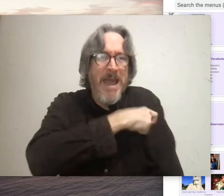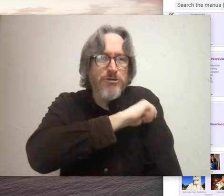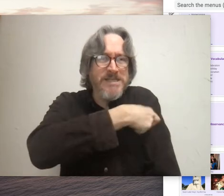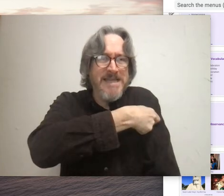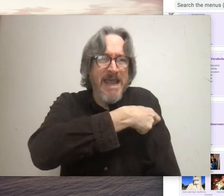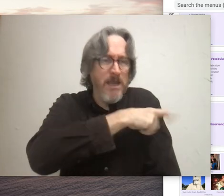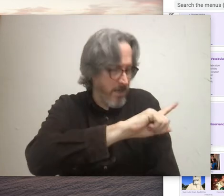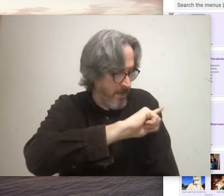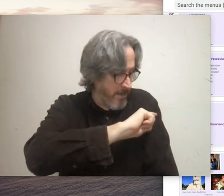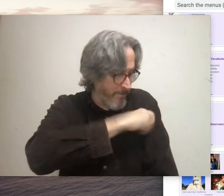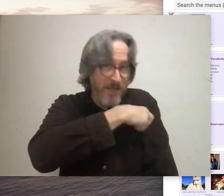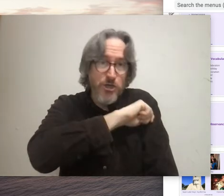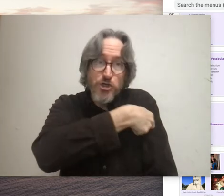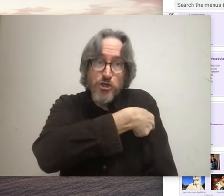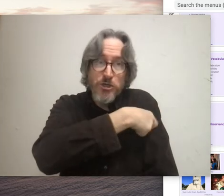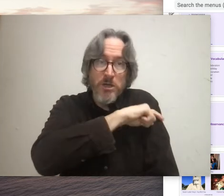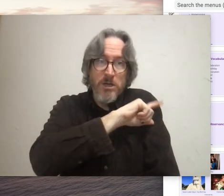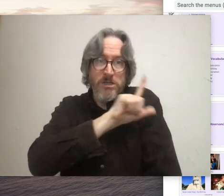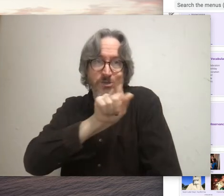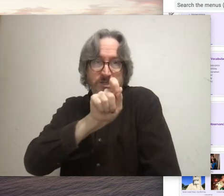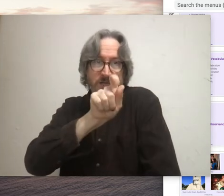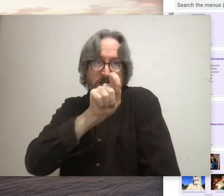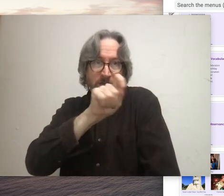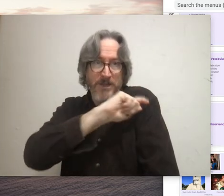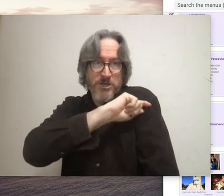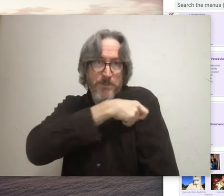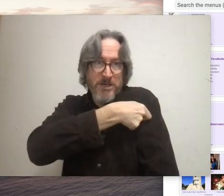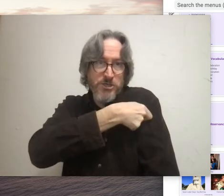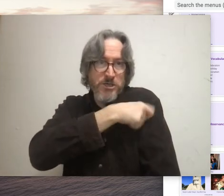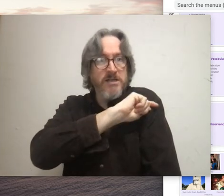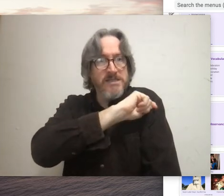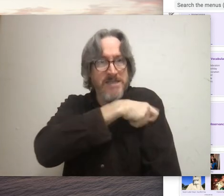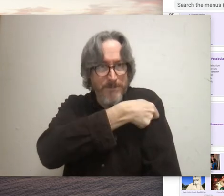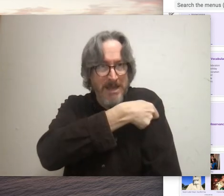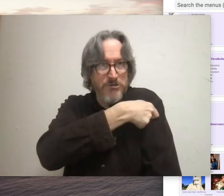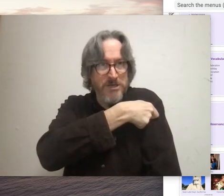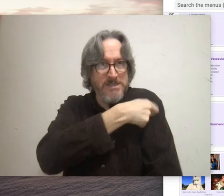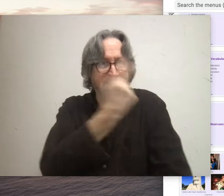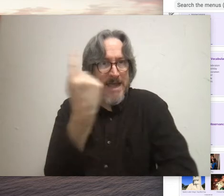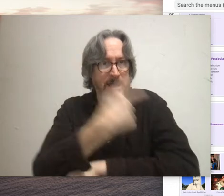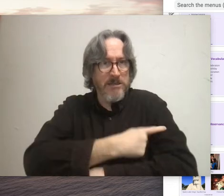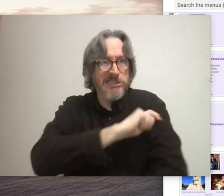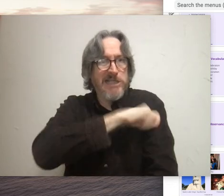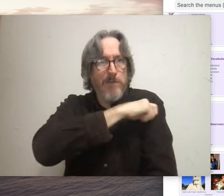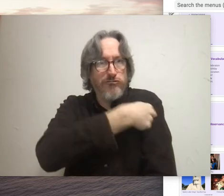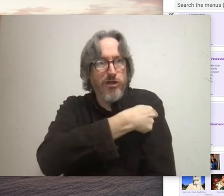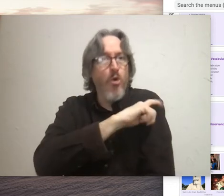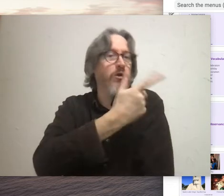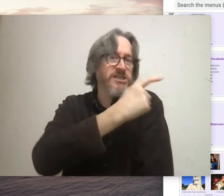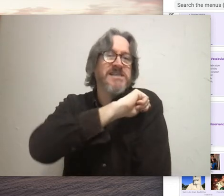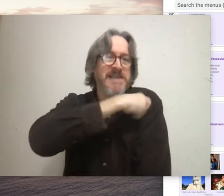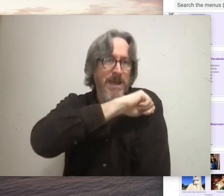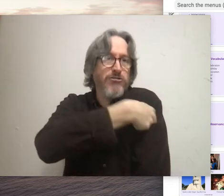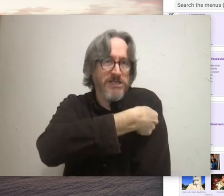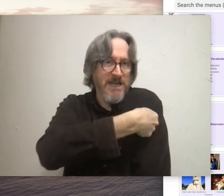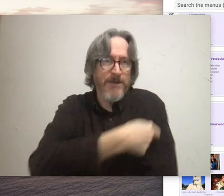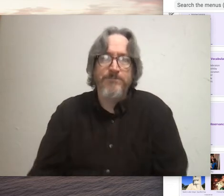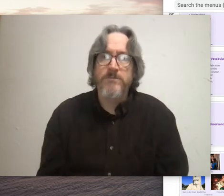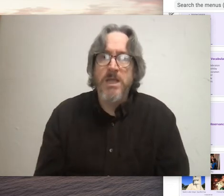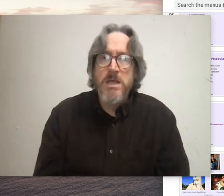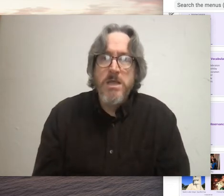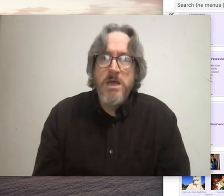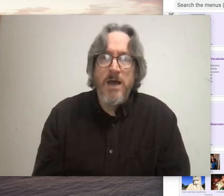St. Patrick's Day. Pinch. So it's a little pinch. Pinch. St. Patrick's Day. Or just St. Patrick's